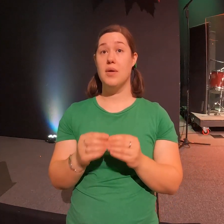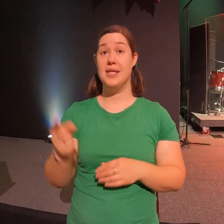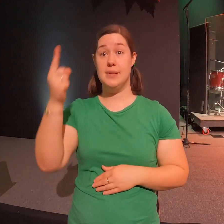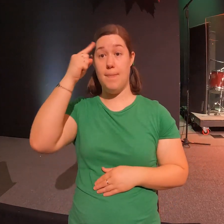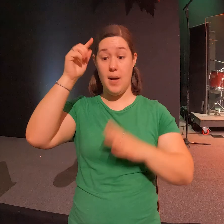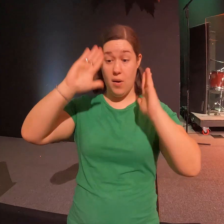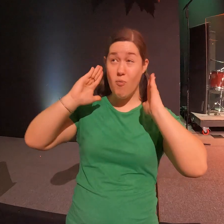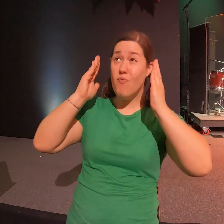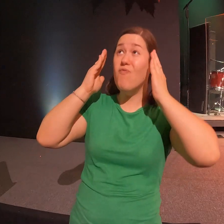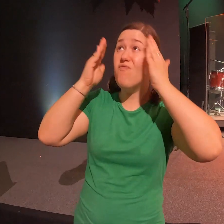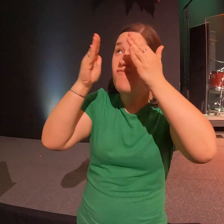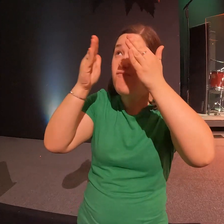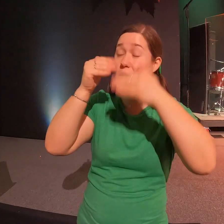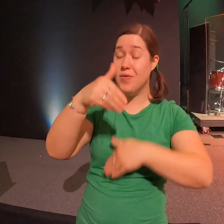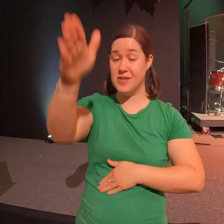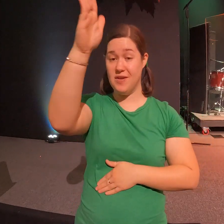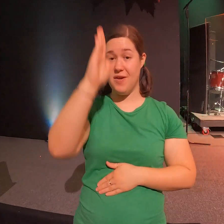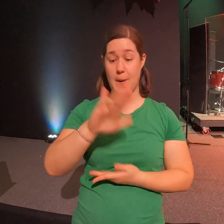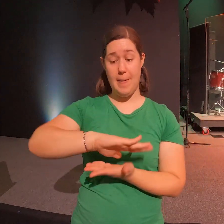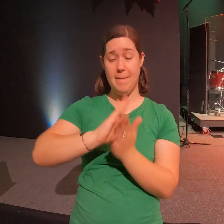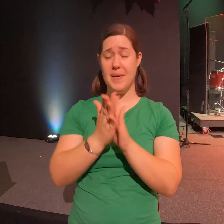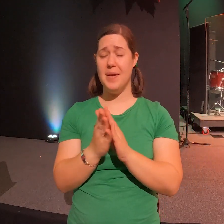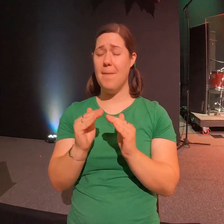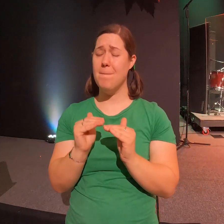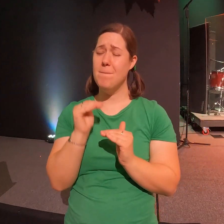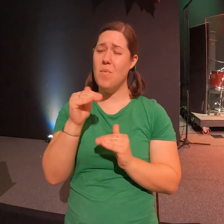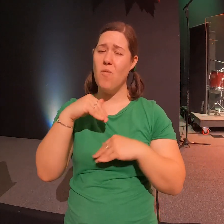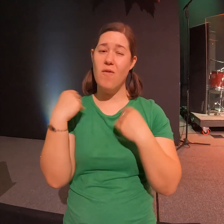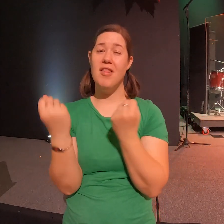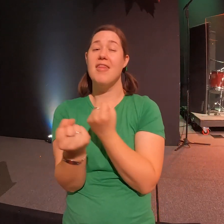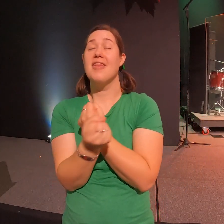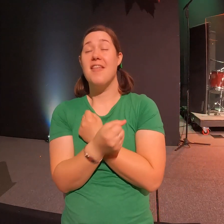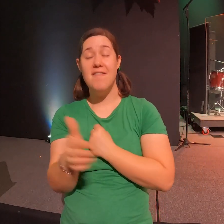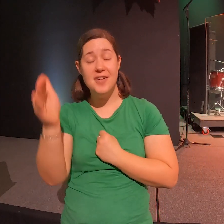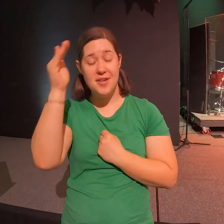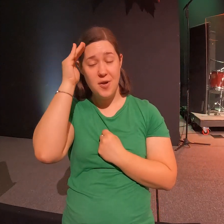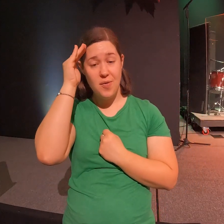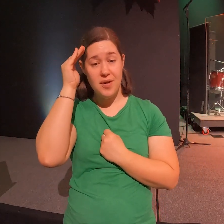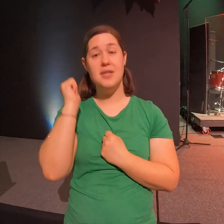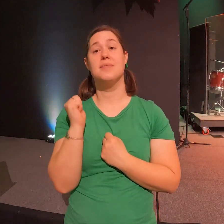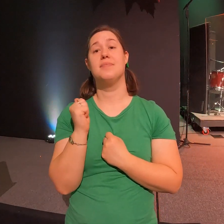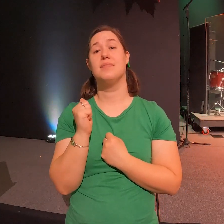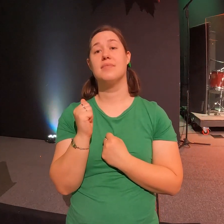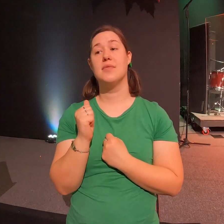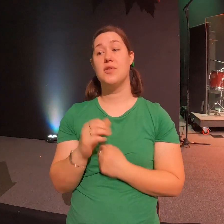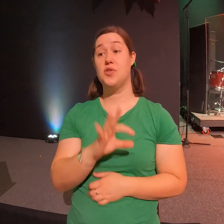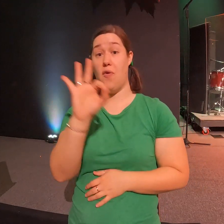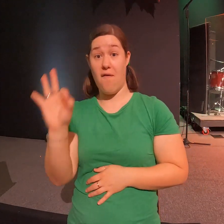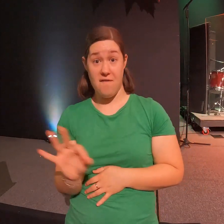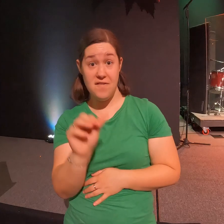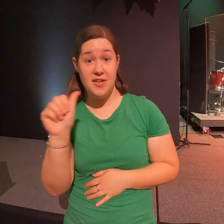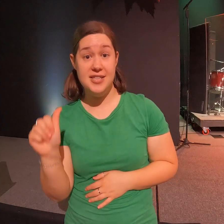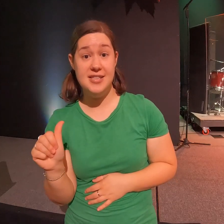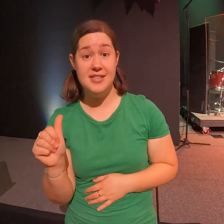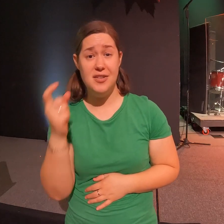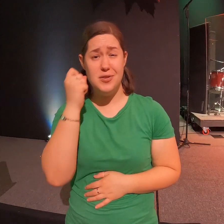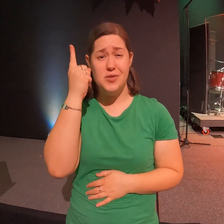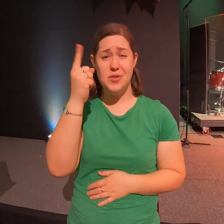God, he became more loving and knowing. Francis knew and he understood what it meant to love